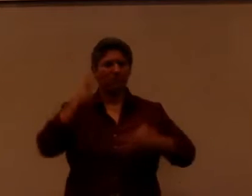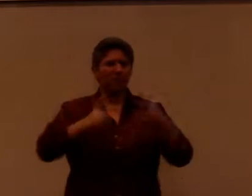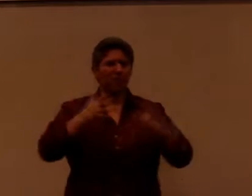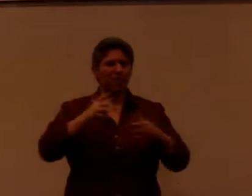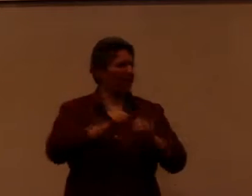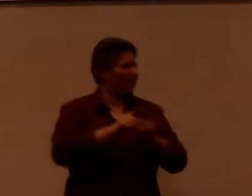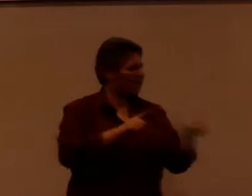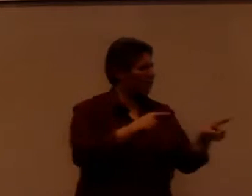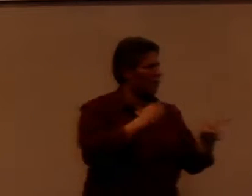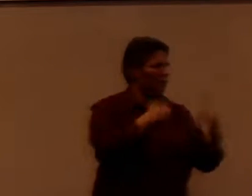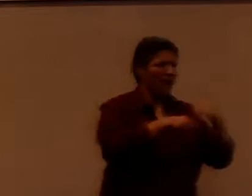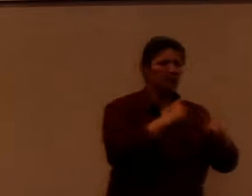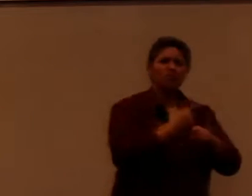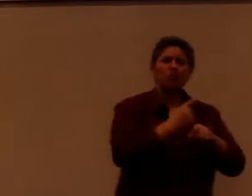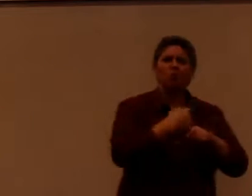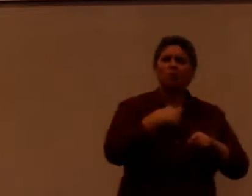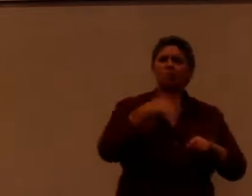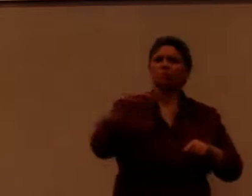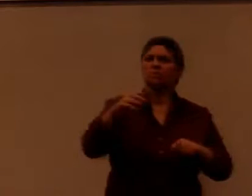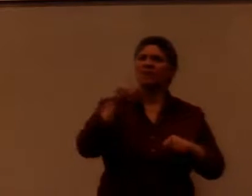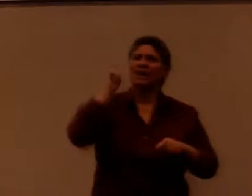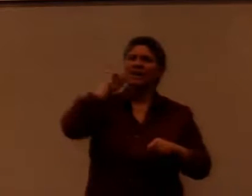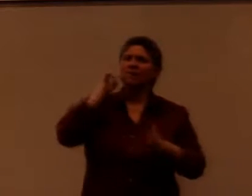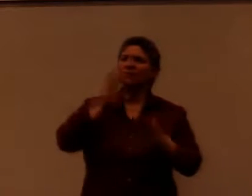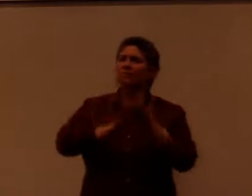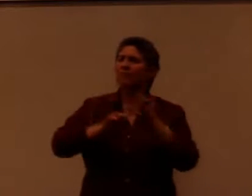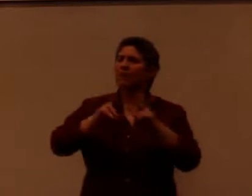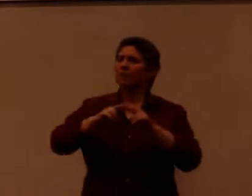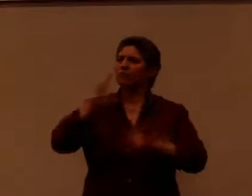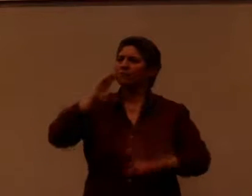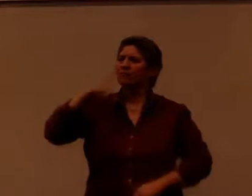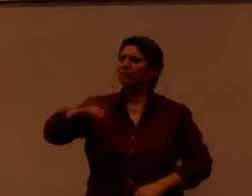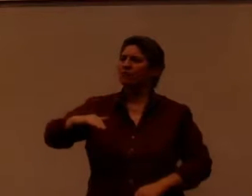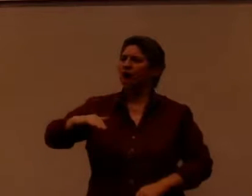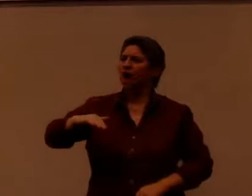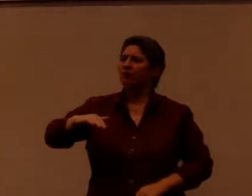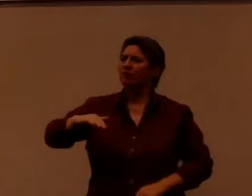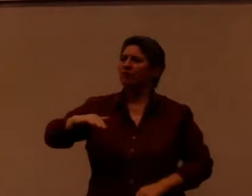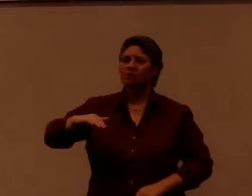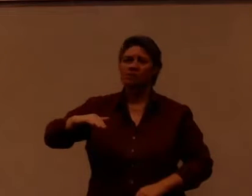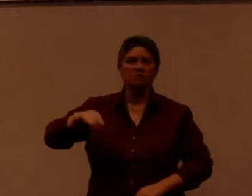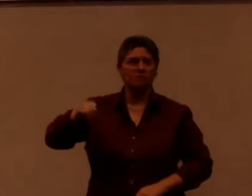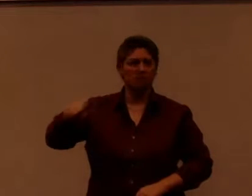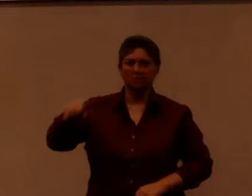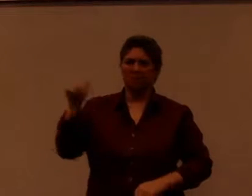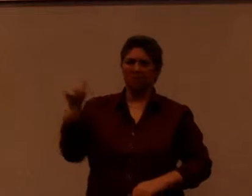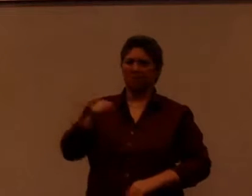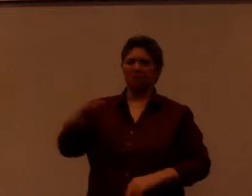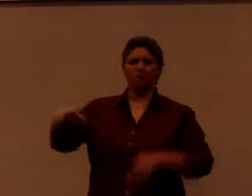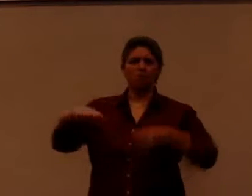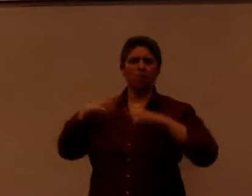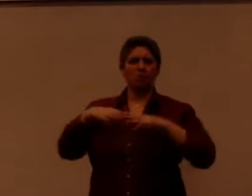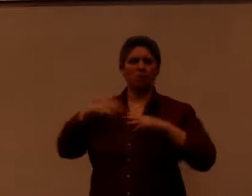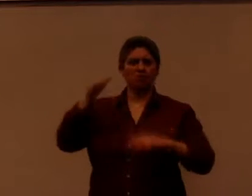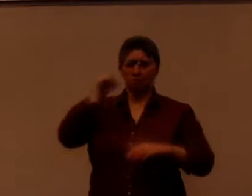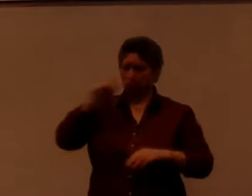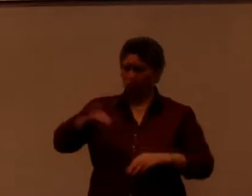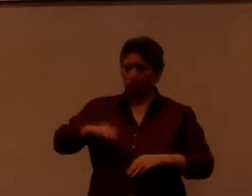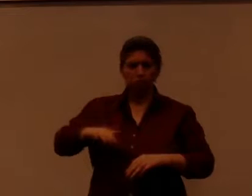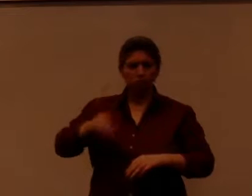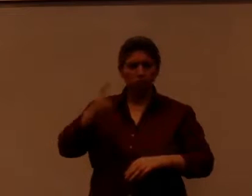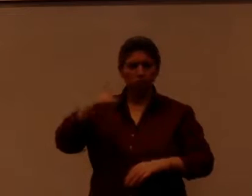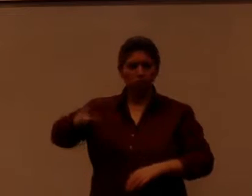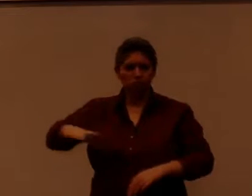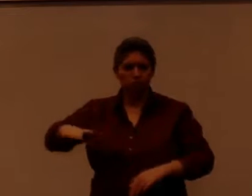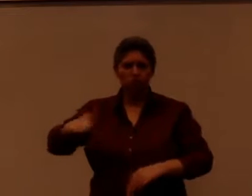Absolutely. Because if they have no knowledge of sign language, as we mentioned about, we have the hearing parent of deaf child, there's a place in the NAG for that. Now